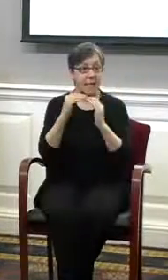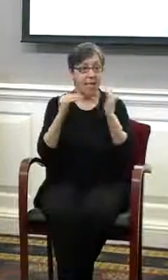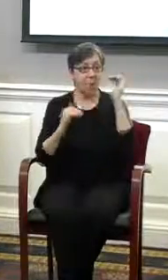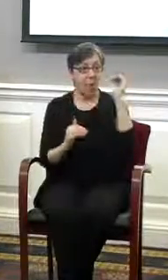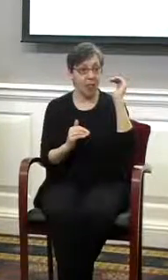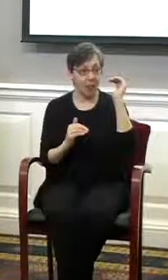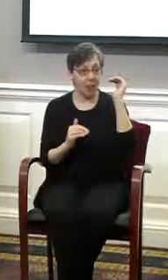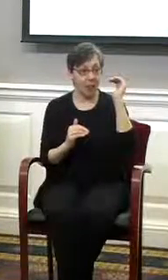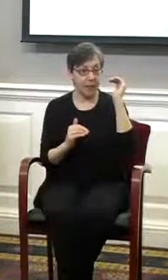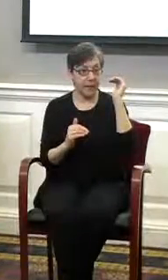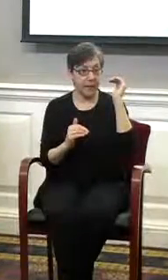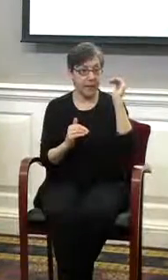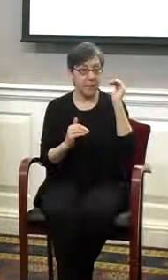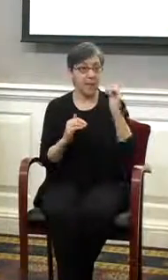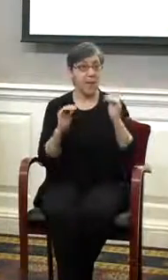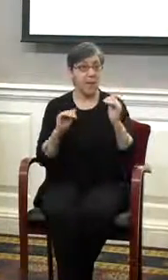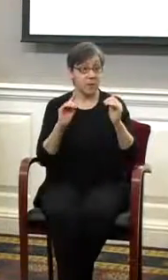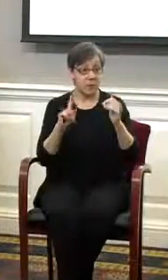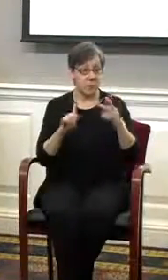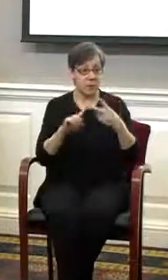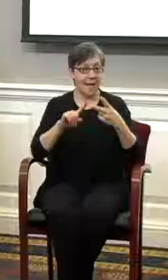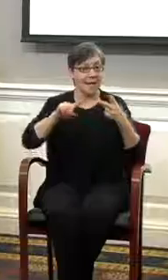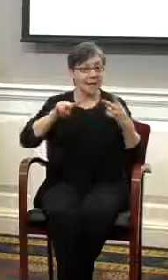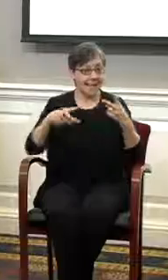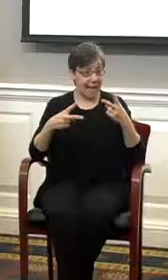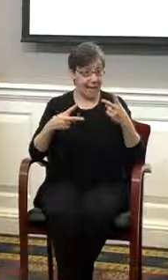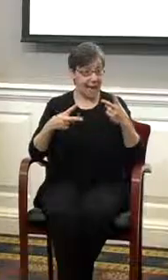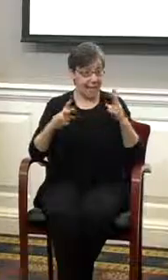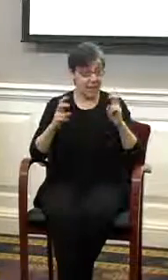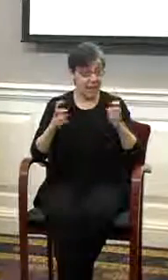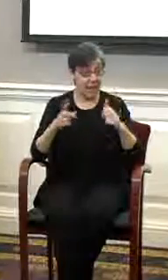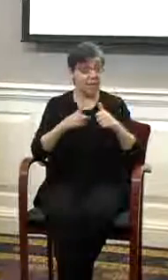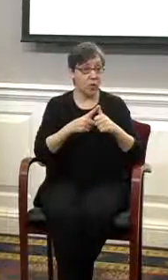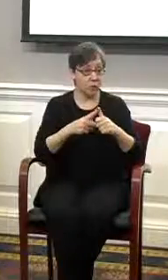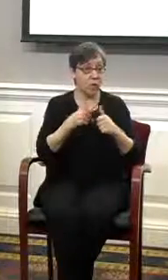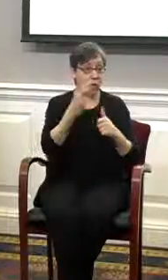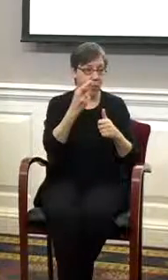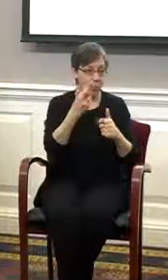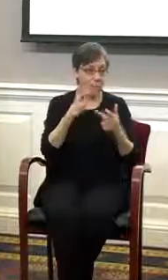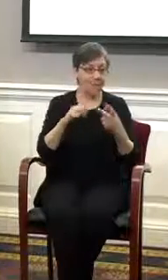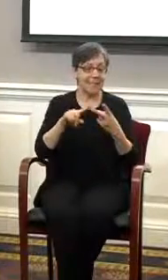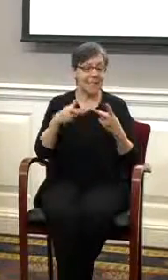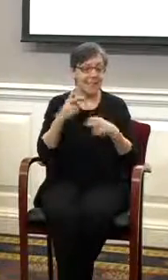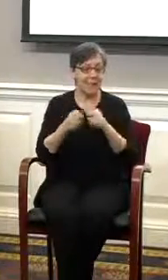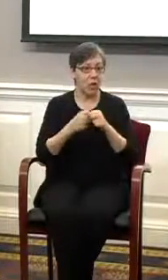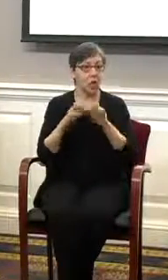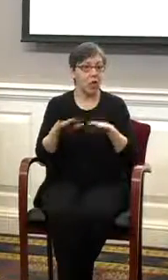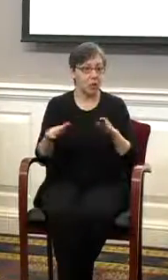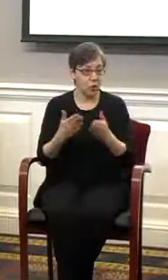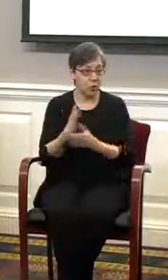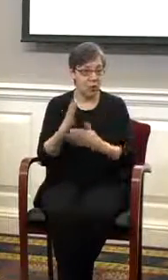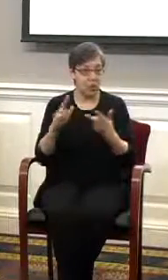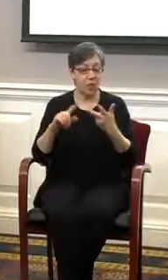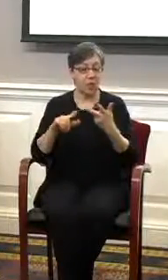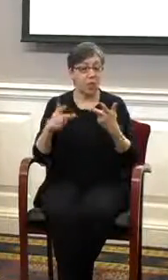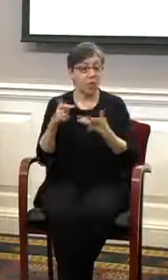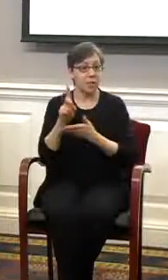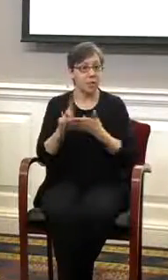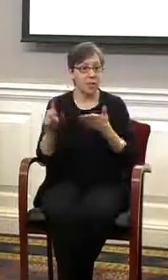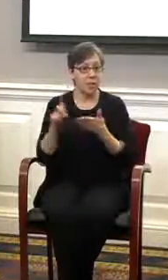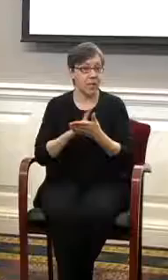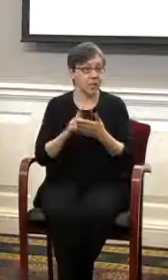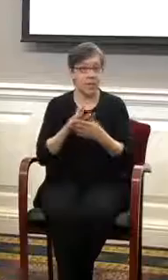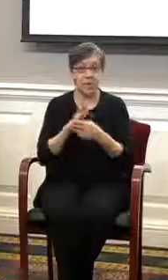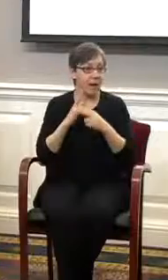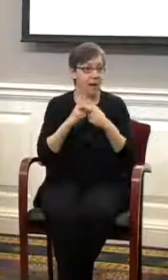kind of development issues. The second topic across the 3 textbooks, the first year was on human rights, the second year children's rights, the third year discrimination. None of them were